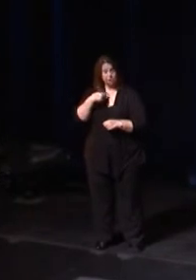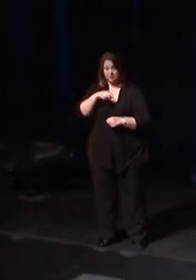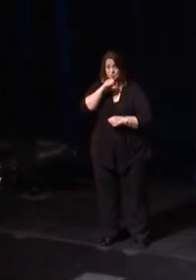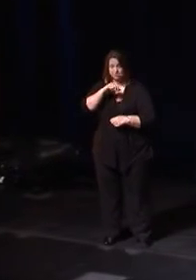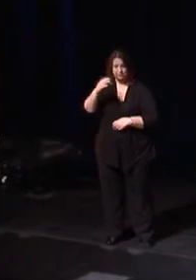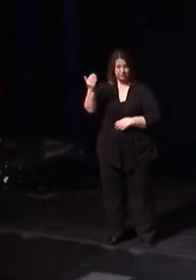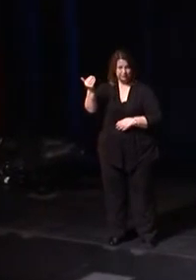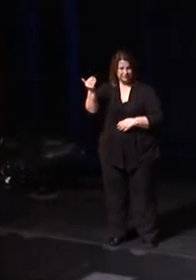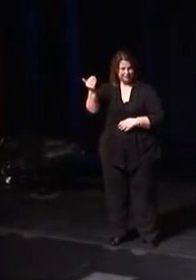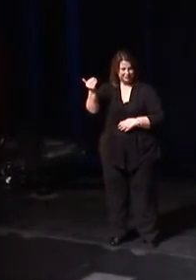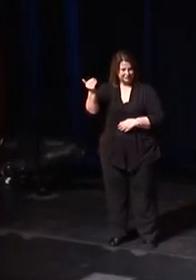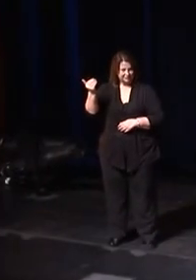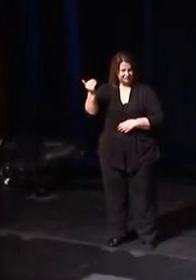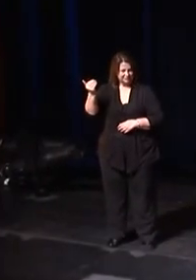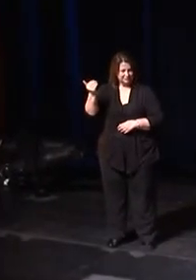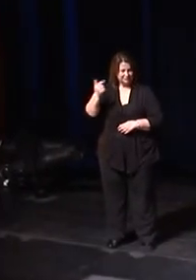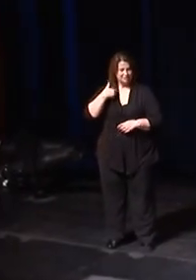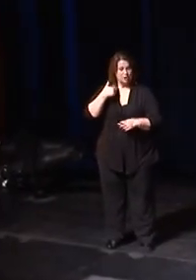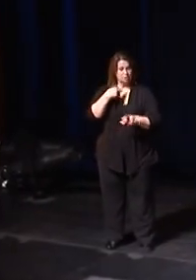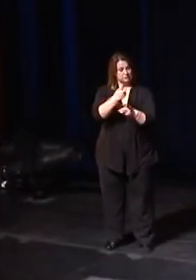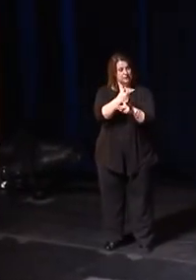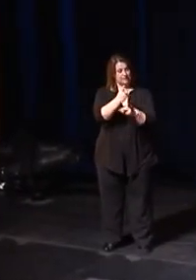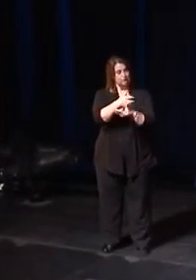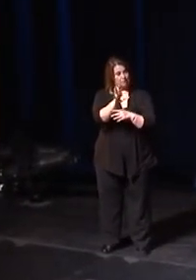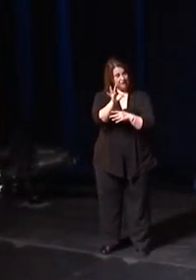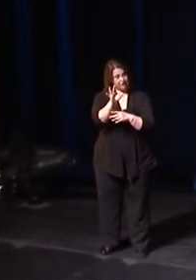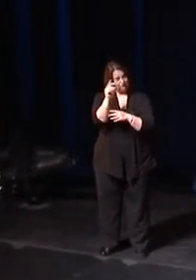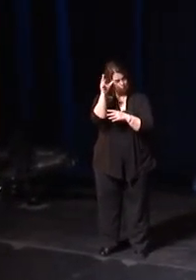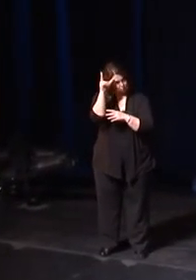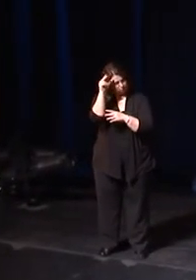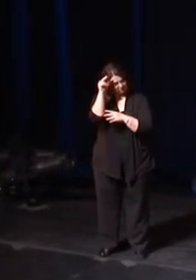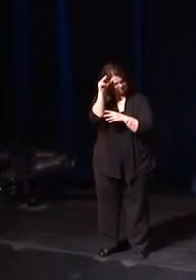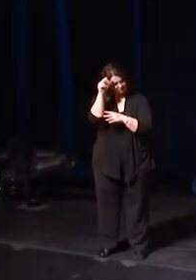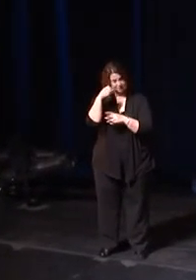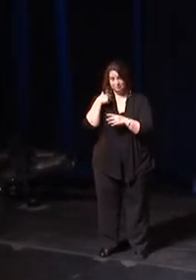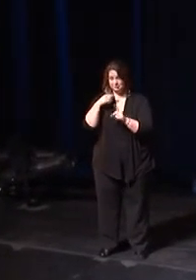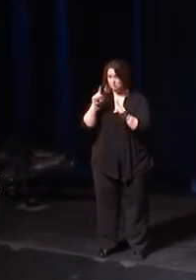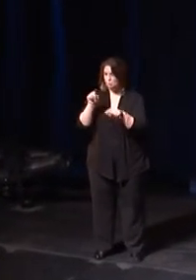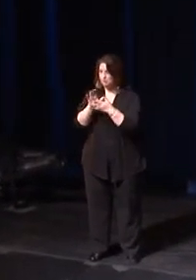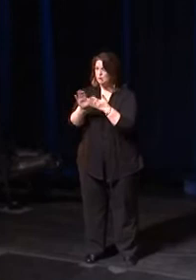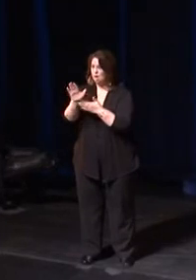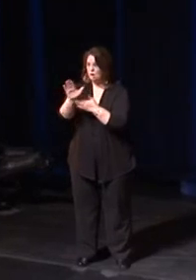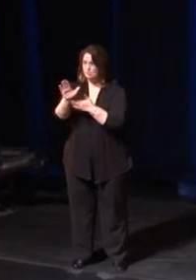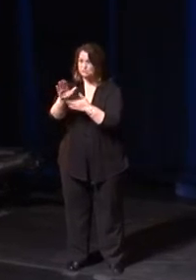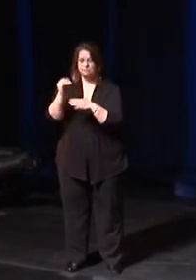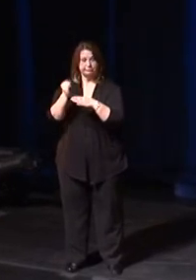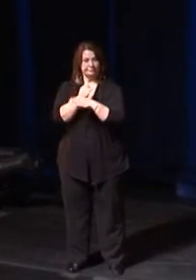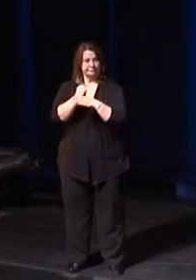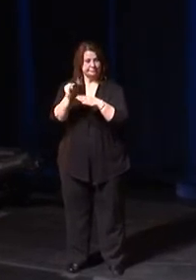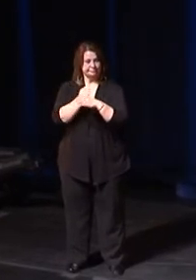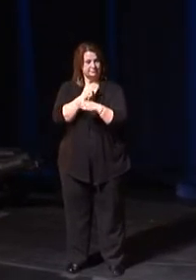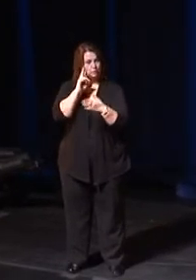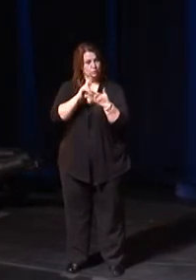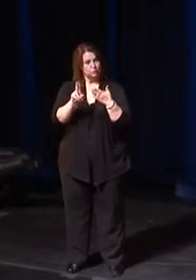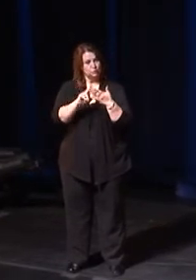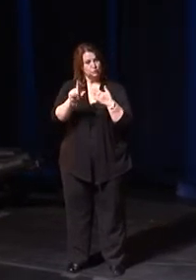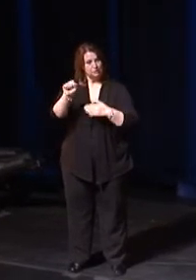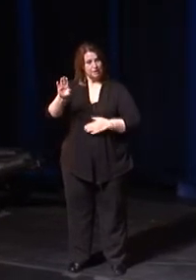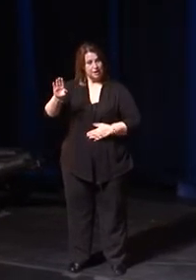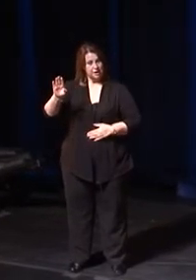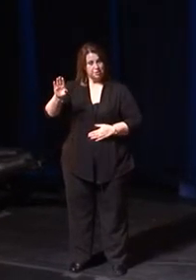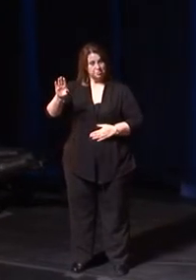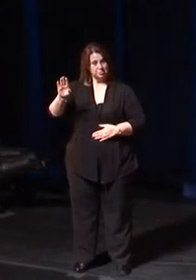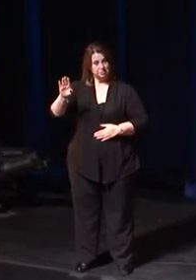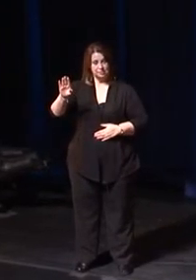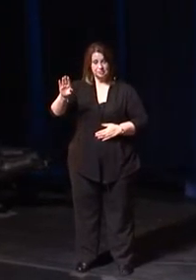old. I was taking care of 9 horses. When I was in college, I was doing an internship at a research lab. I've